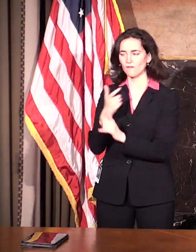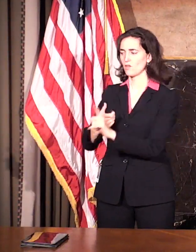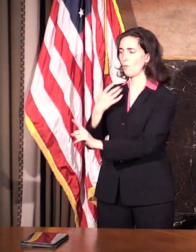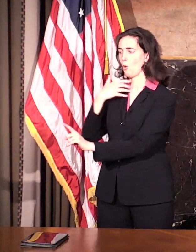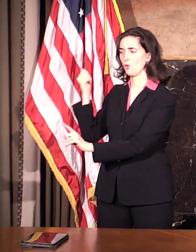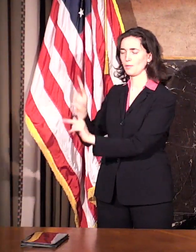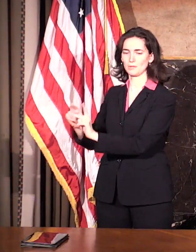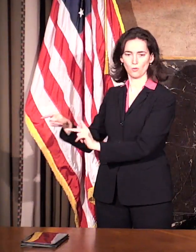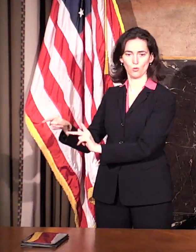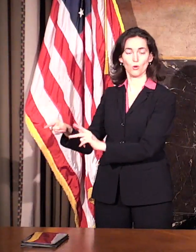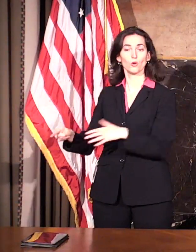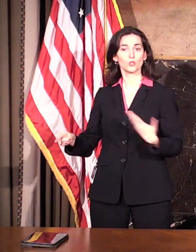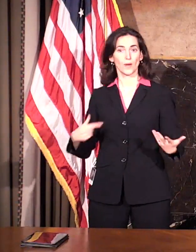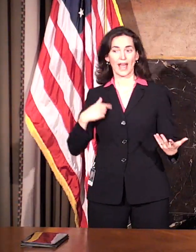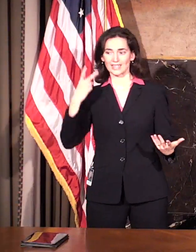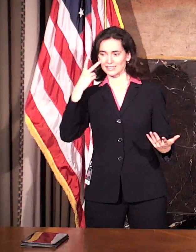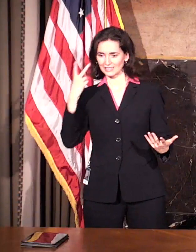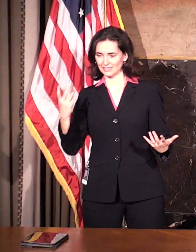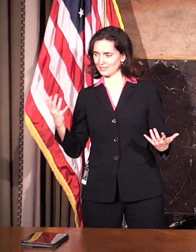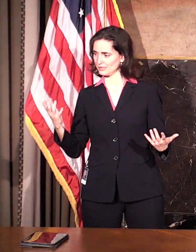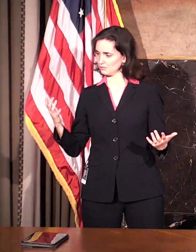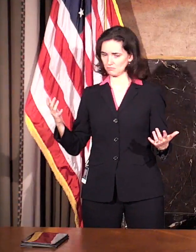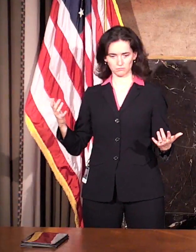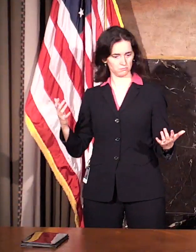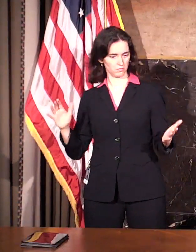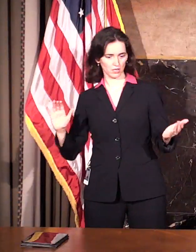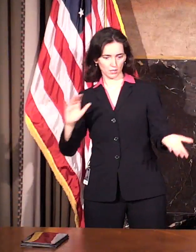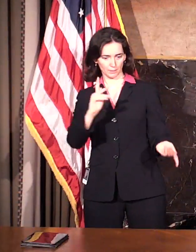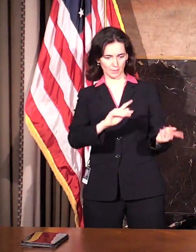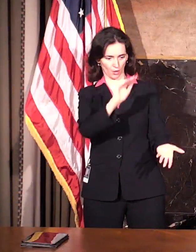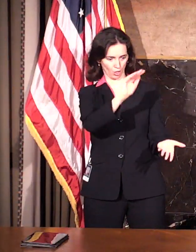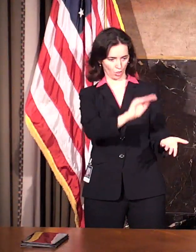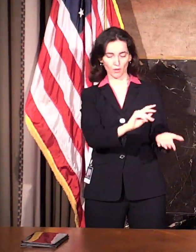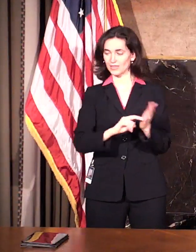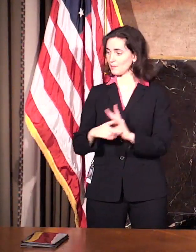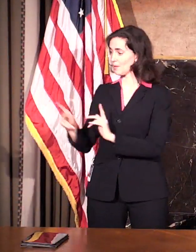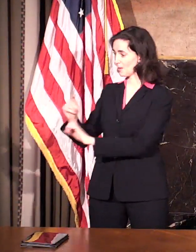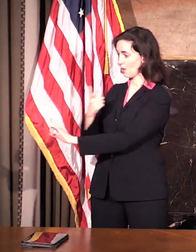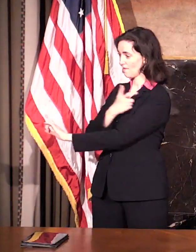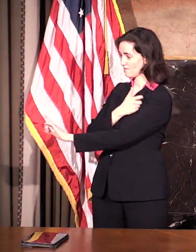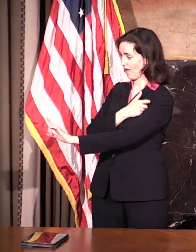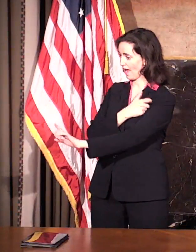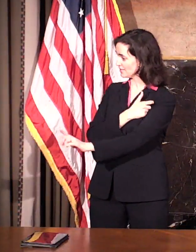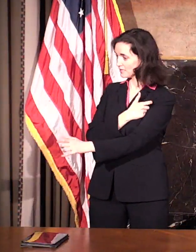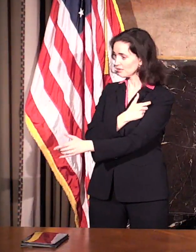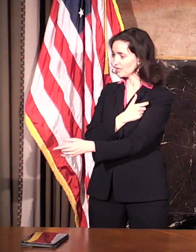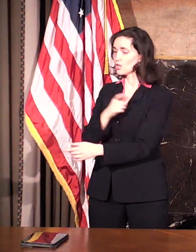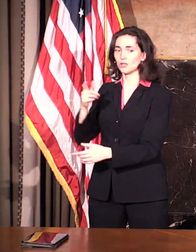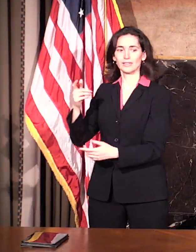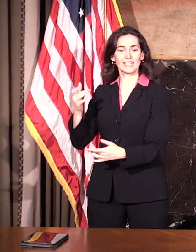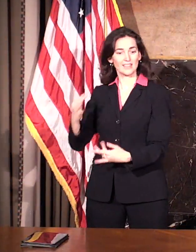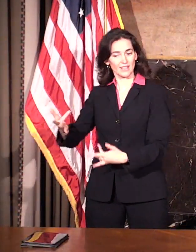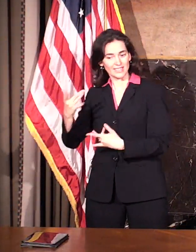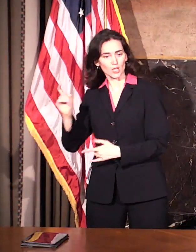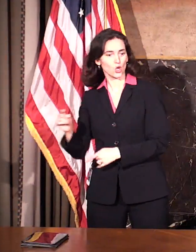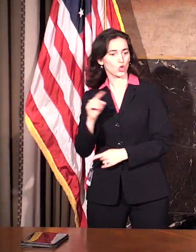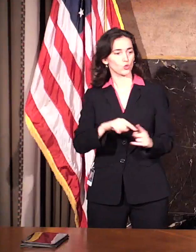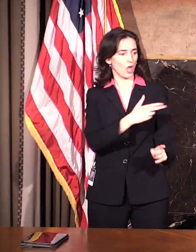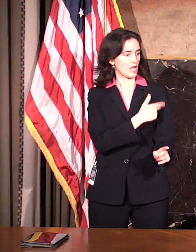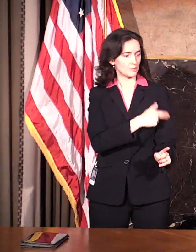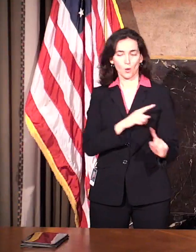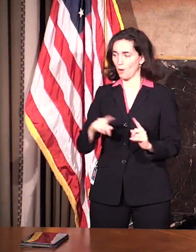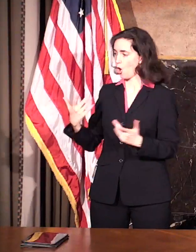to see, these folks who might have otherwise ended up in the hospital but for the vaccine. Do you think that's making a dent on our COVID numbers?